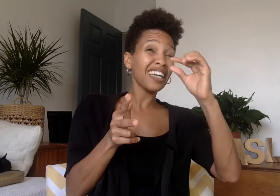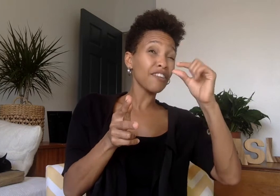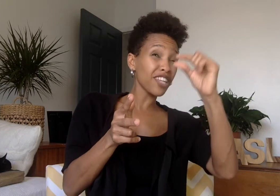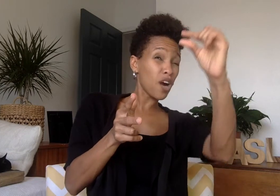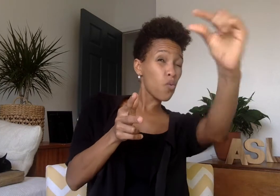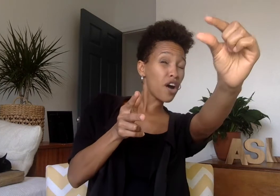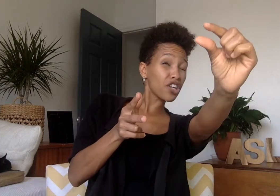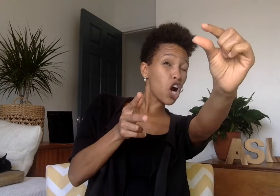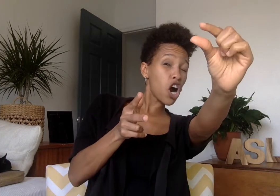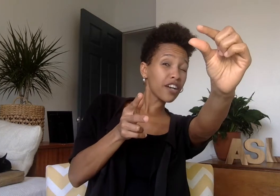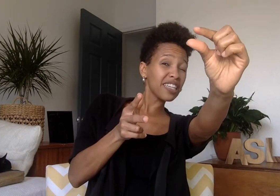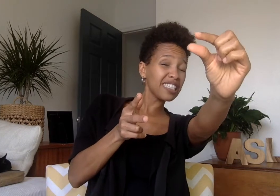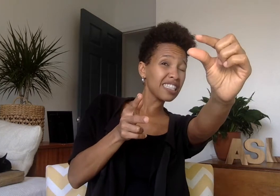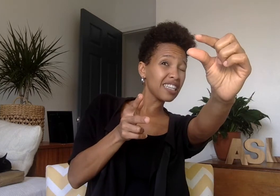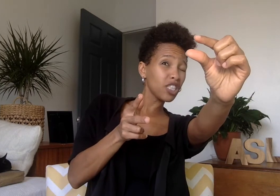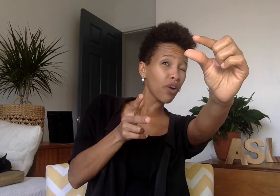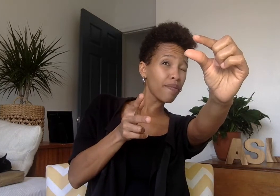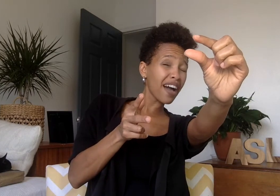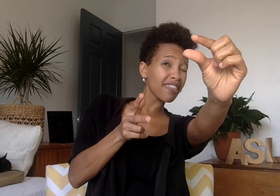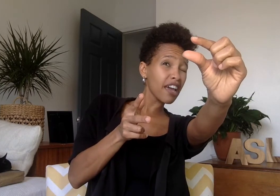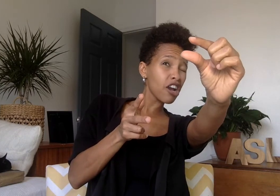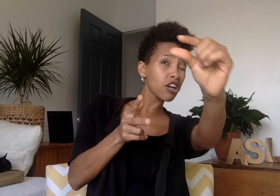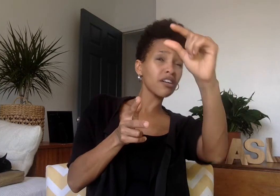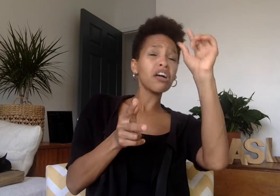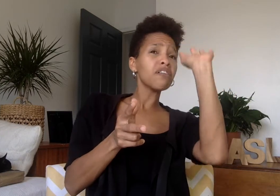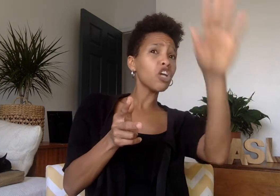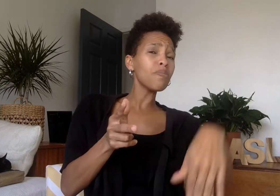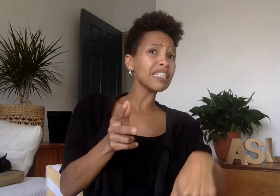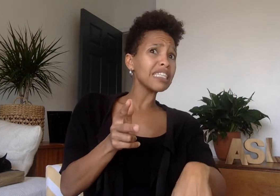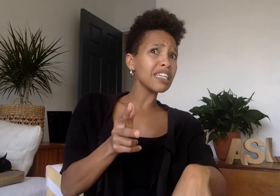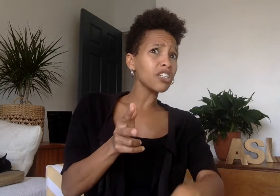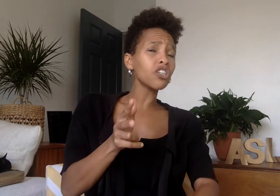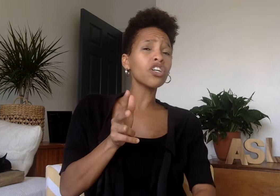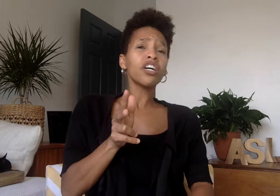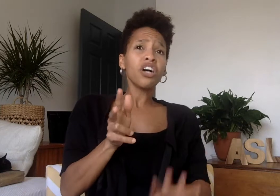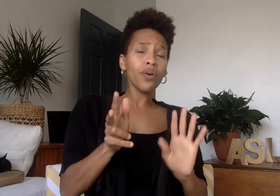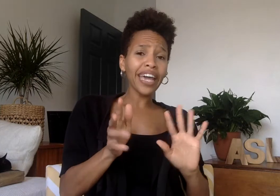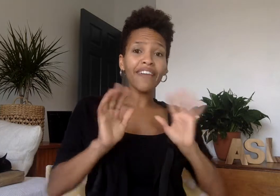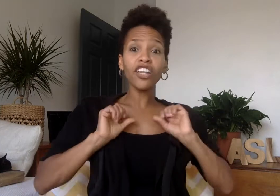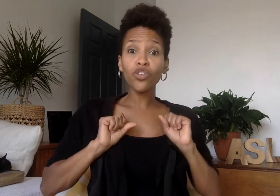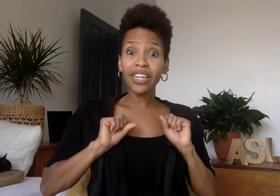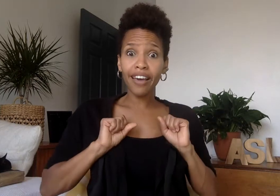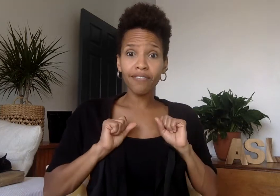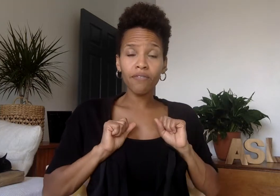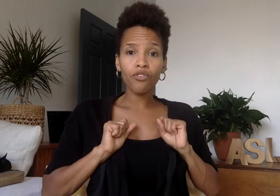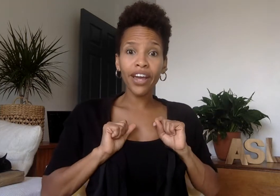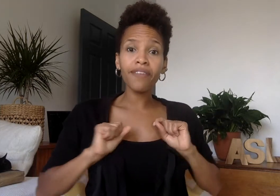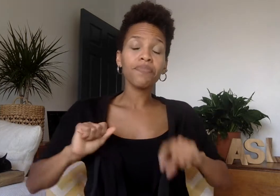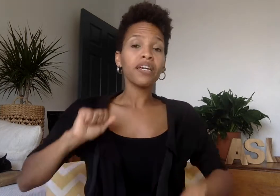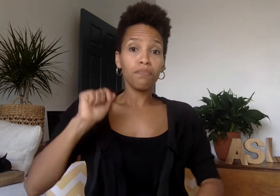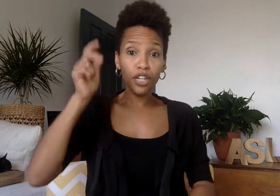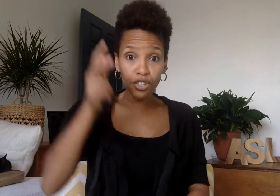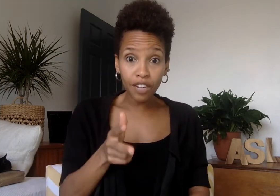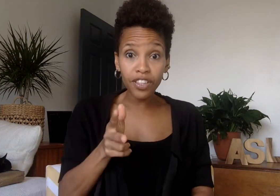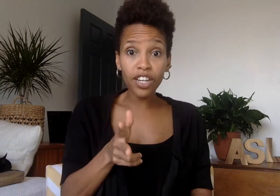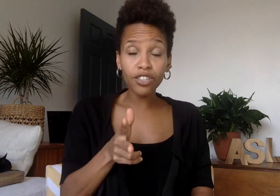except for that one car in the distance way back there. No big deal. Okay, and then do it again, right? Put yourself at the